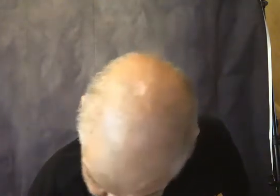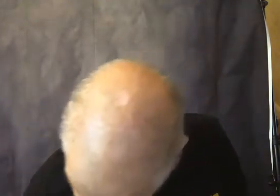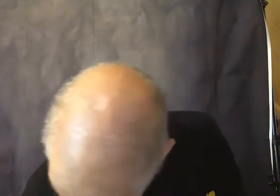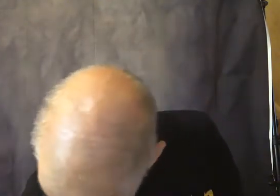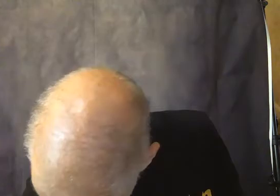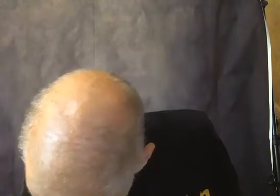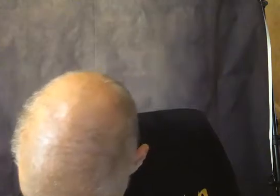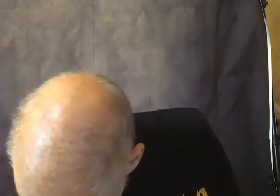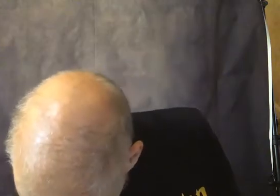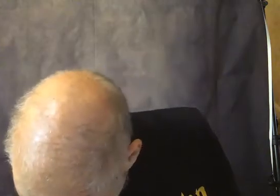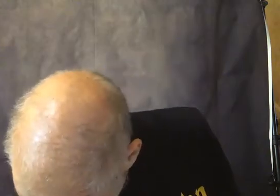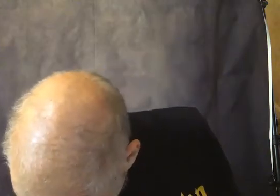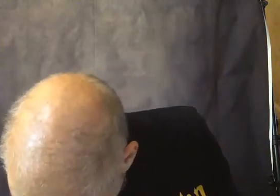don't know.